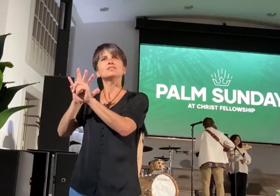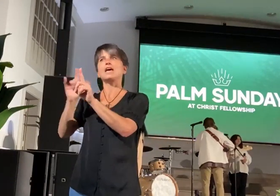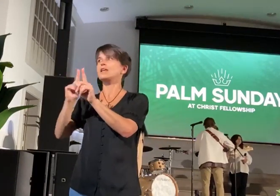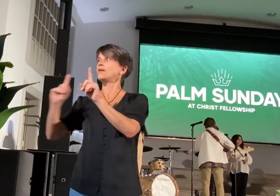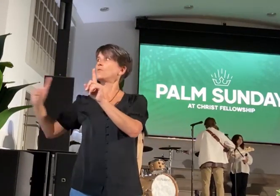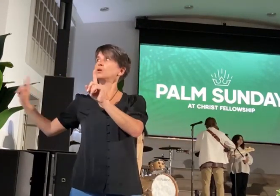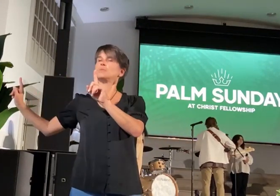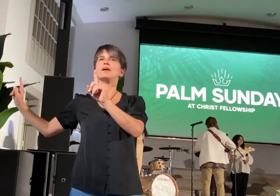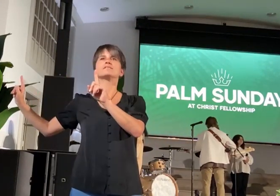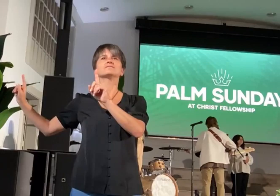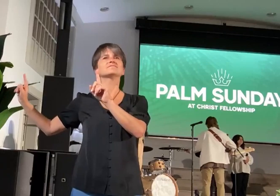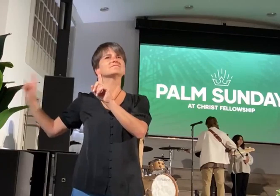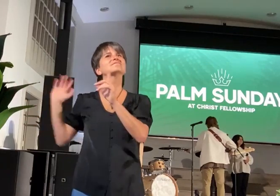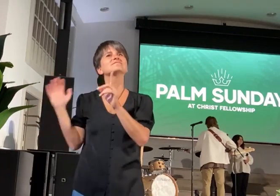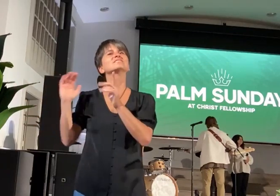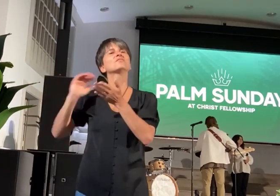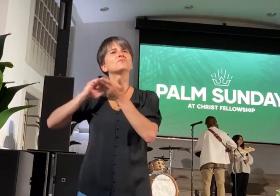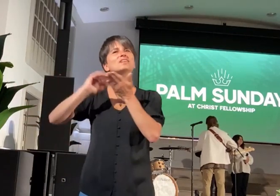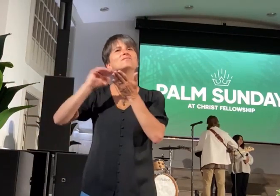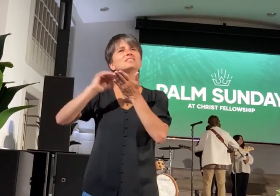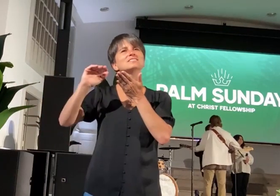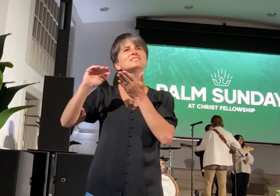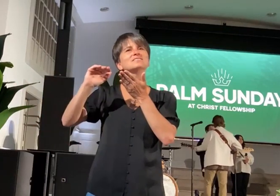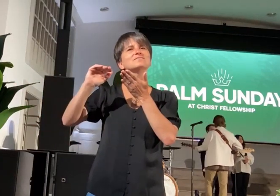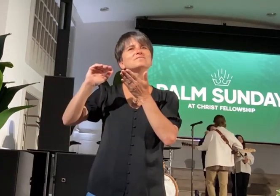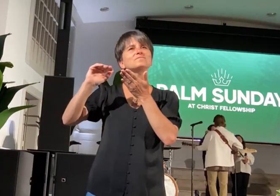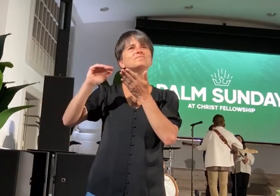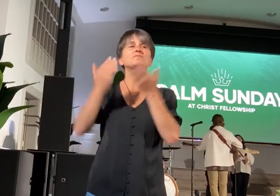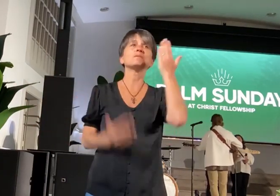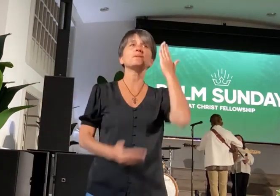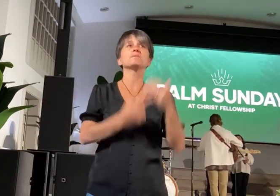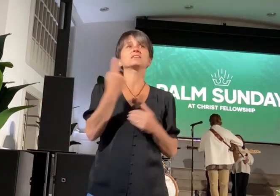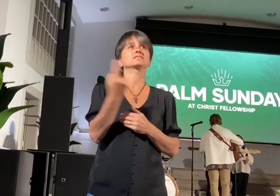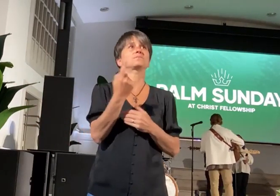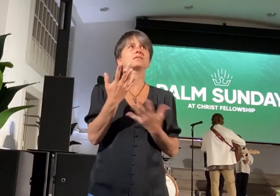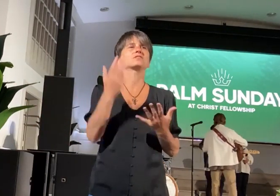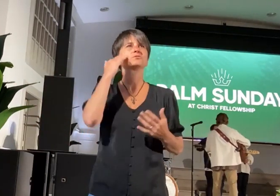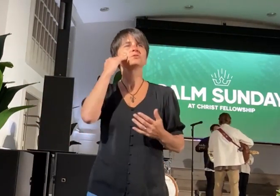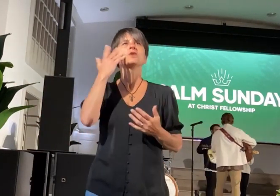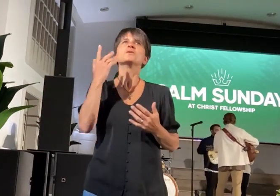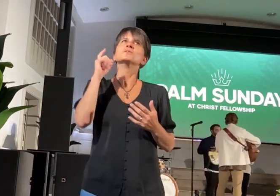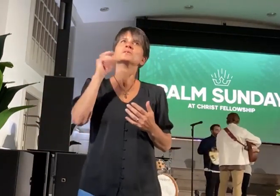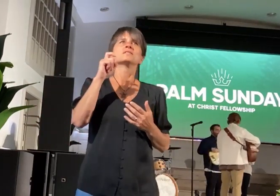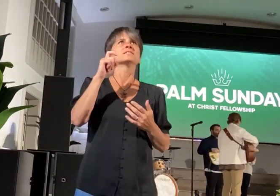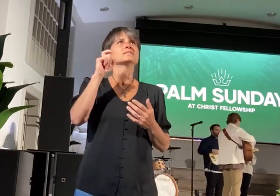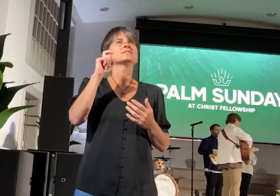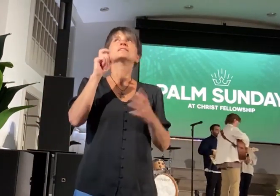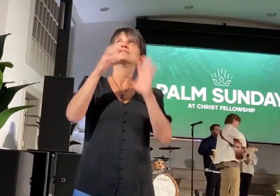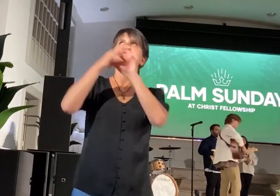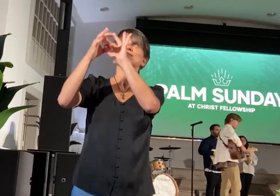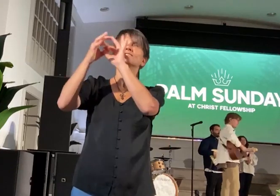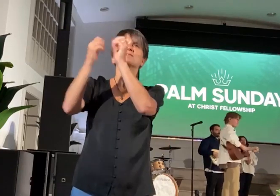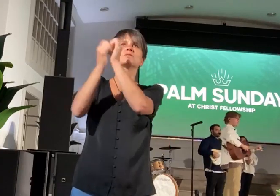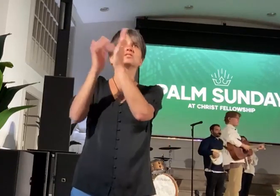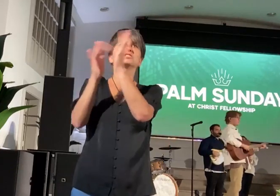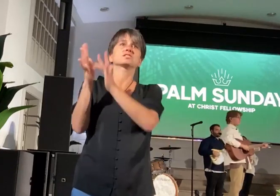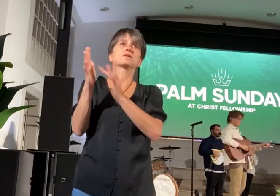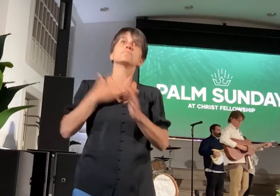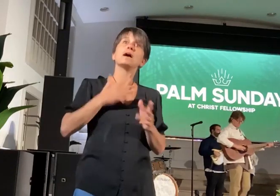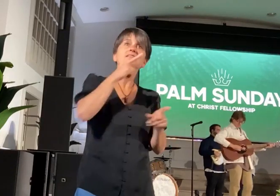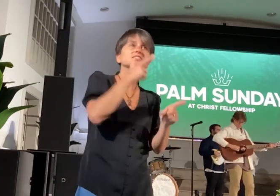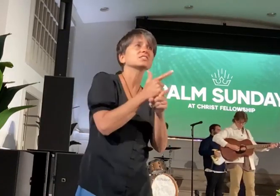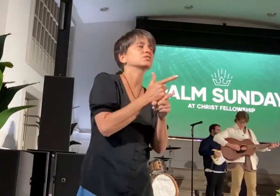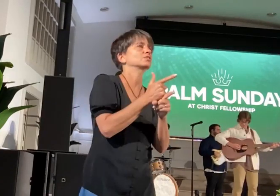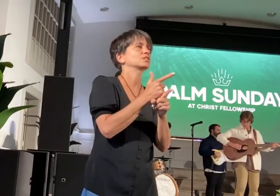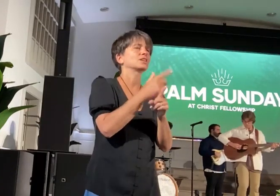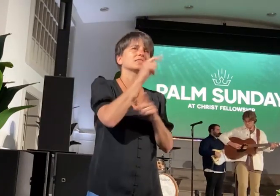Finally, maybe you're here today and there's somebody that desperately needs to know Jesus. My sister Leanna, she just